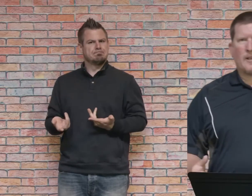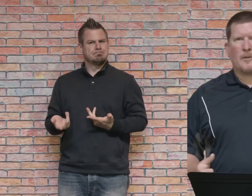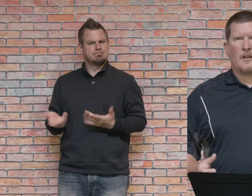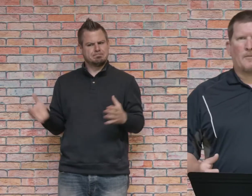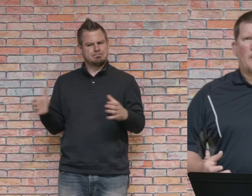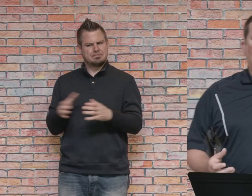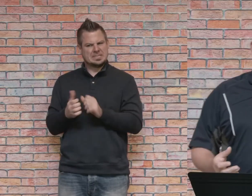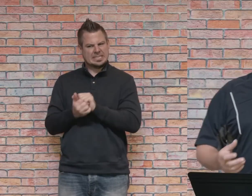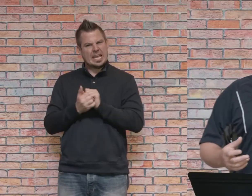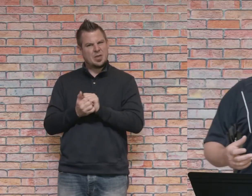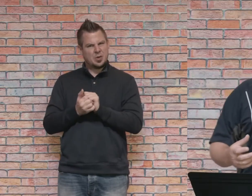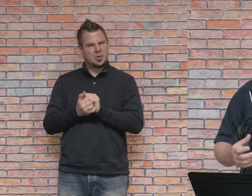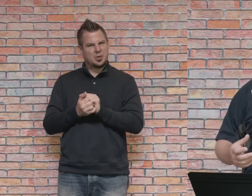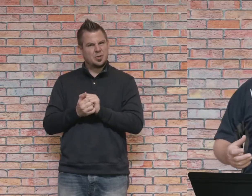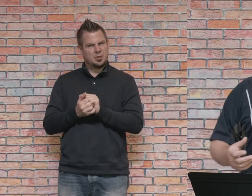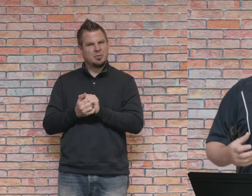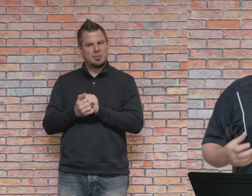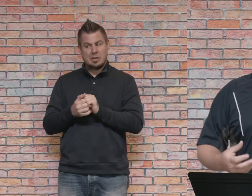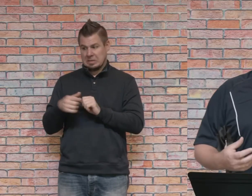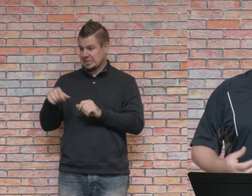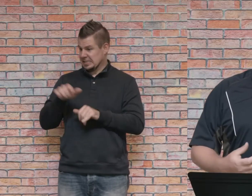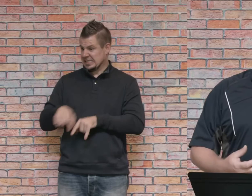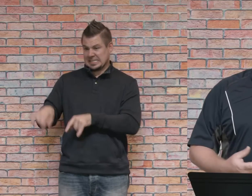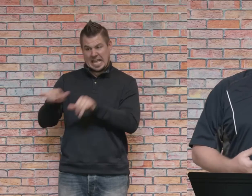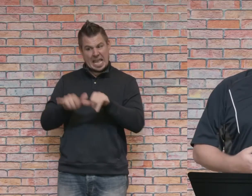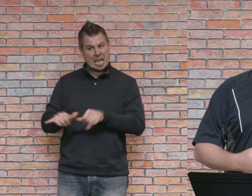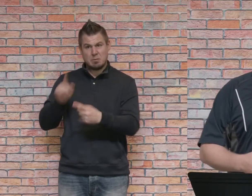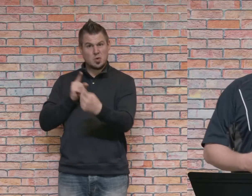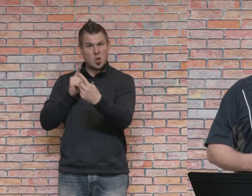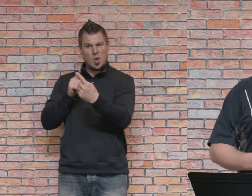with like-minded people and just seeing how can we